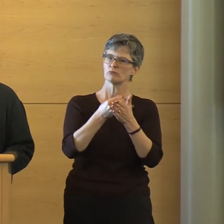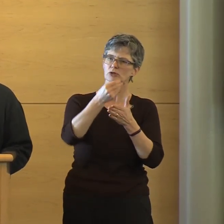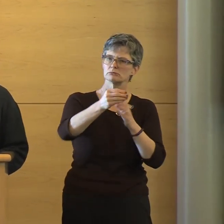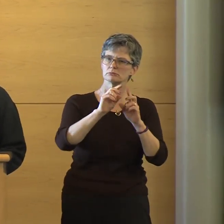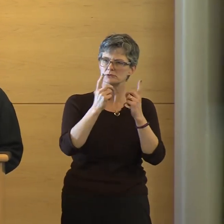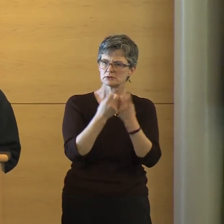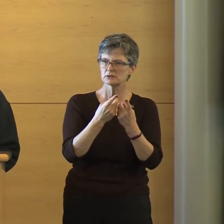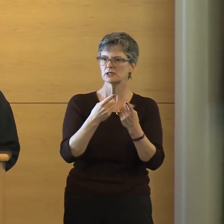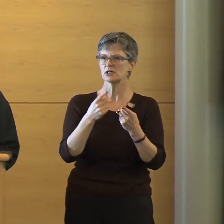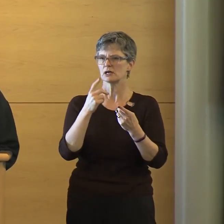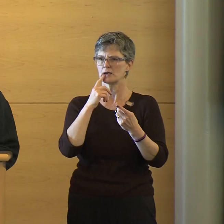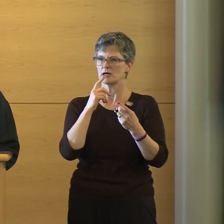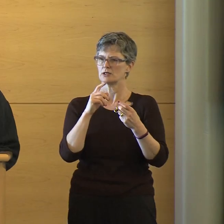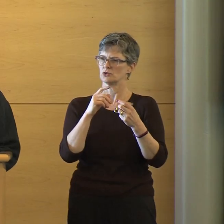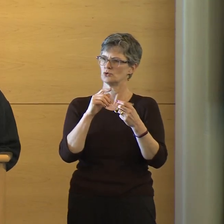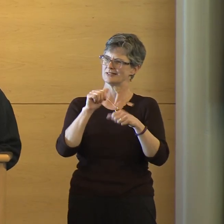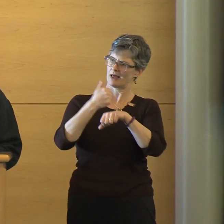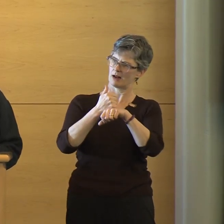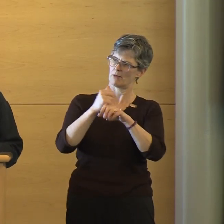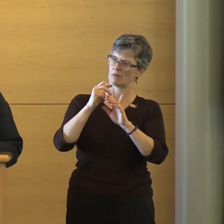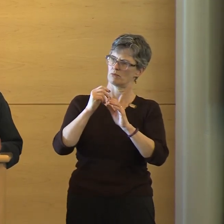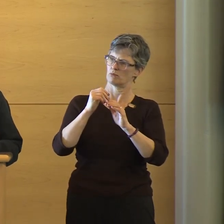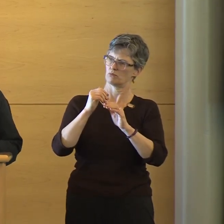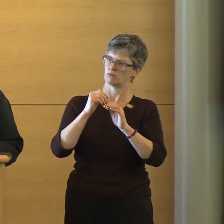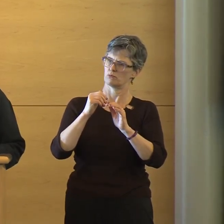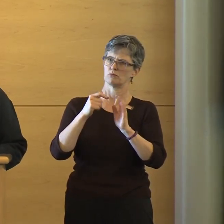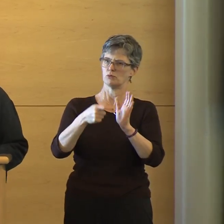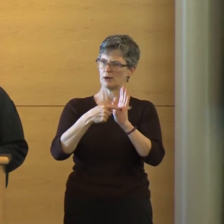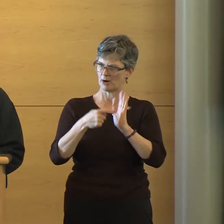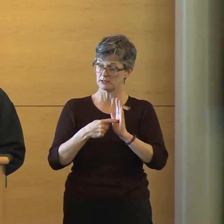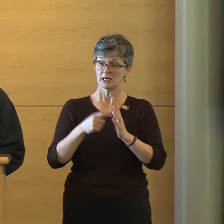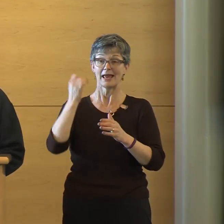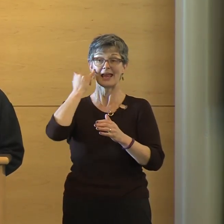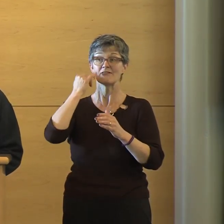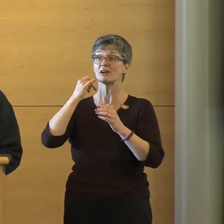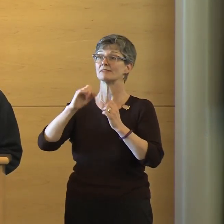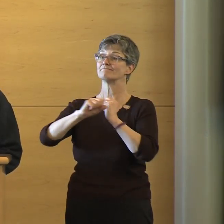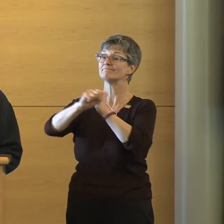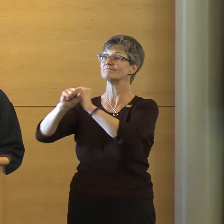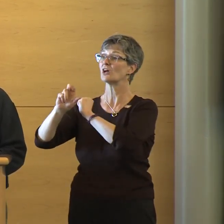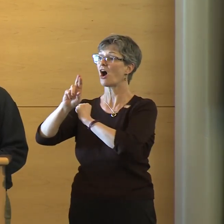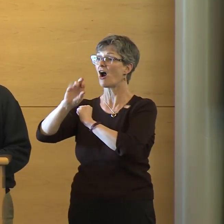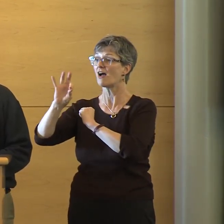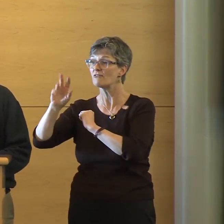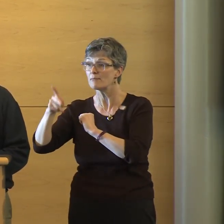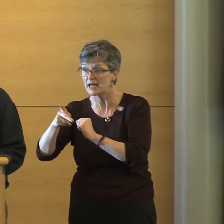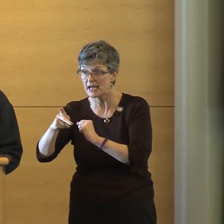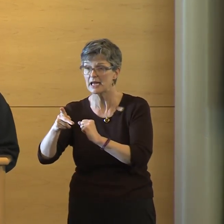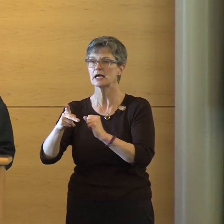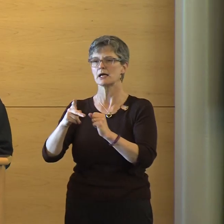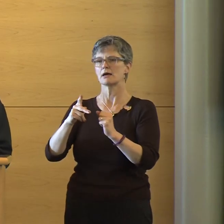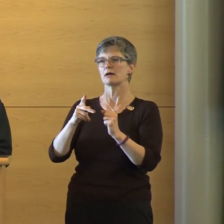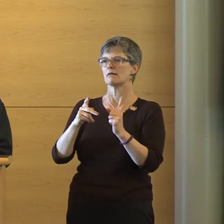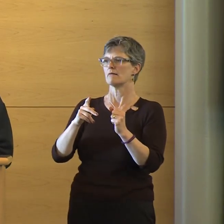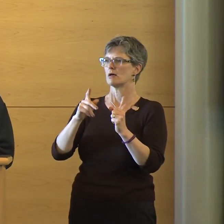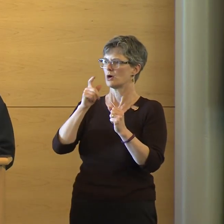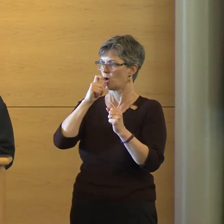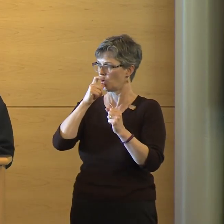major purchasing or procurement decisions. And so we're actively working now with UW